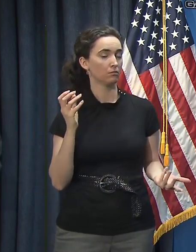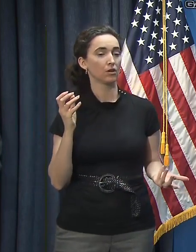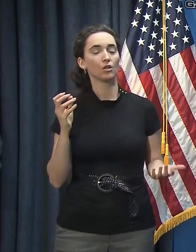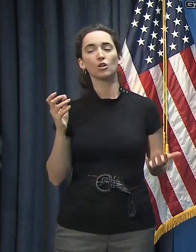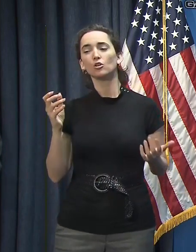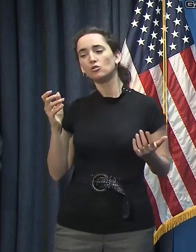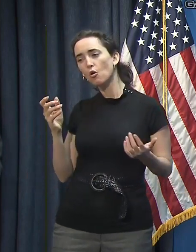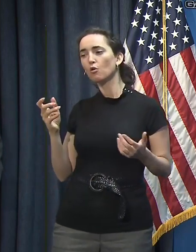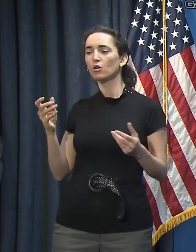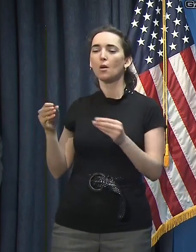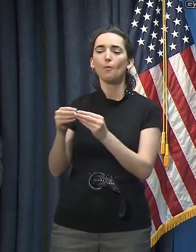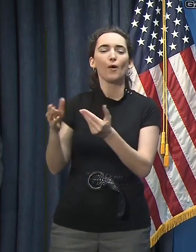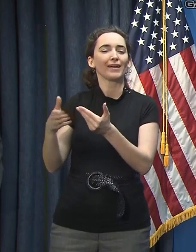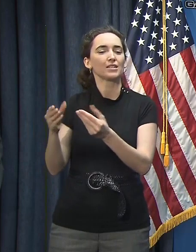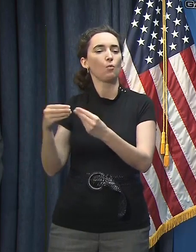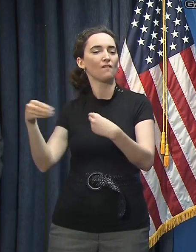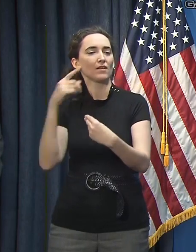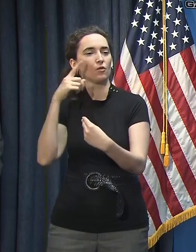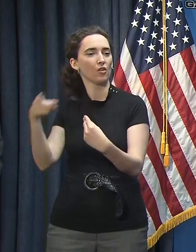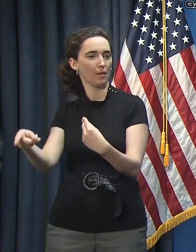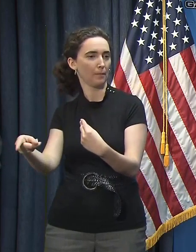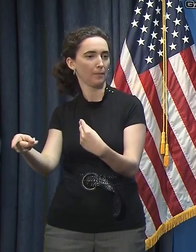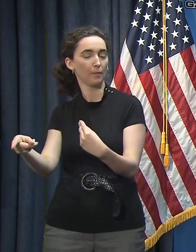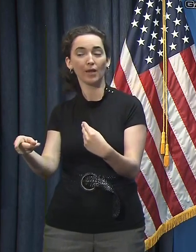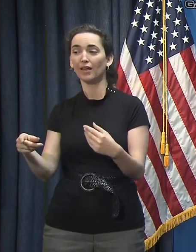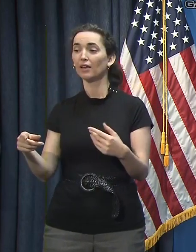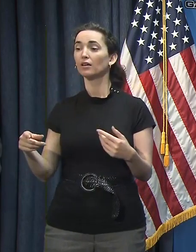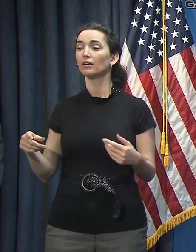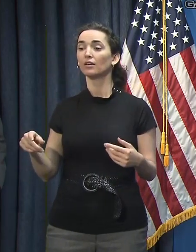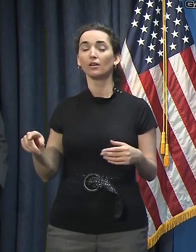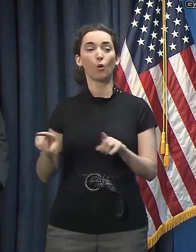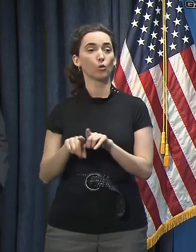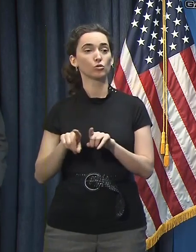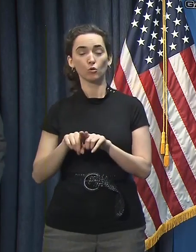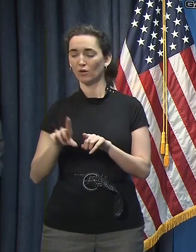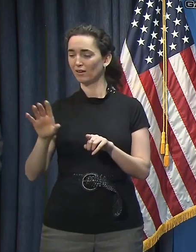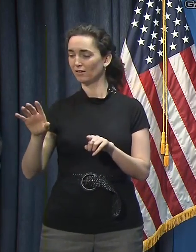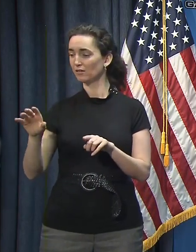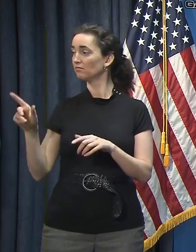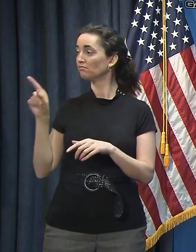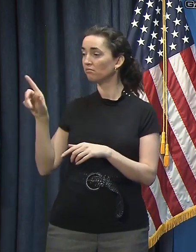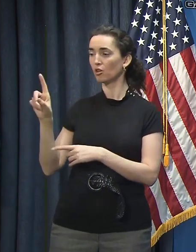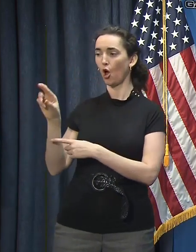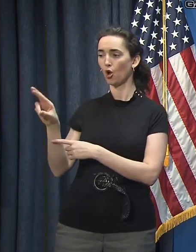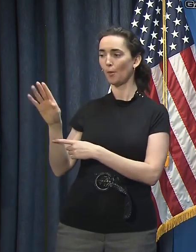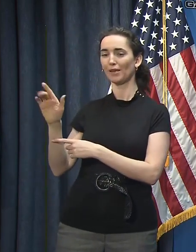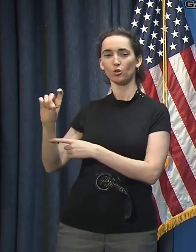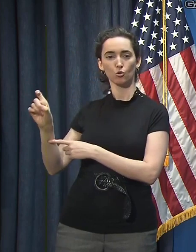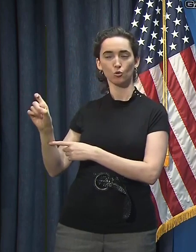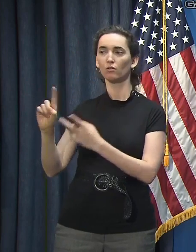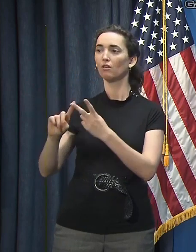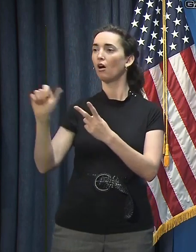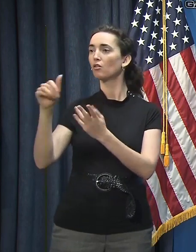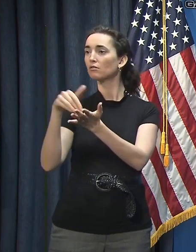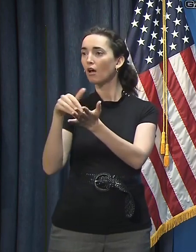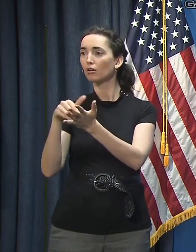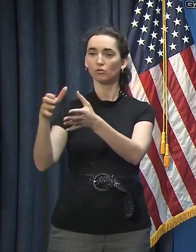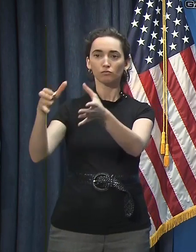a little more convenient for people and do so in a setting that Dr. Biu and other healthcare professionals believe is much, much